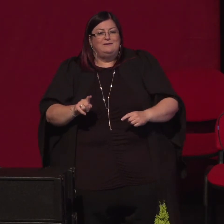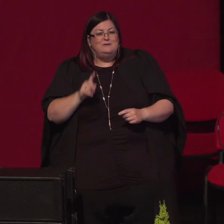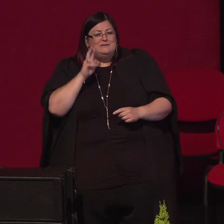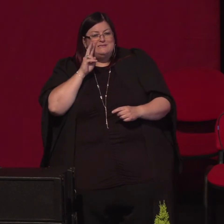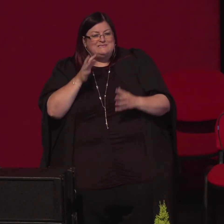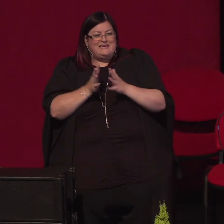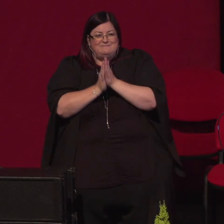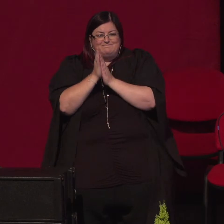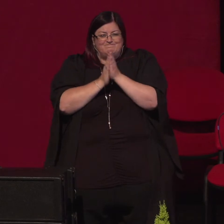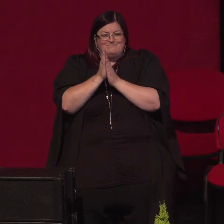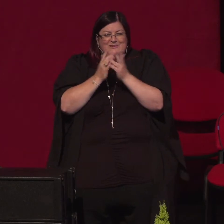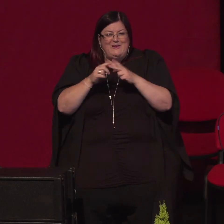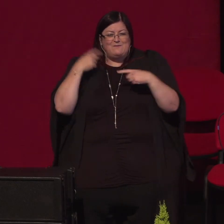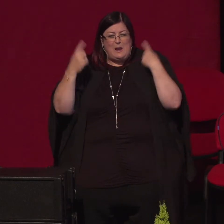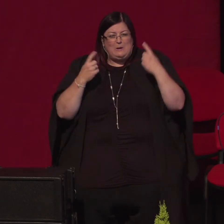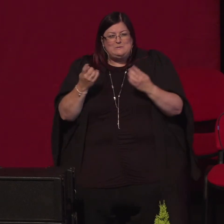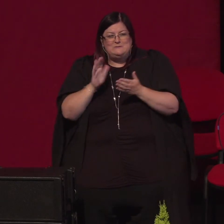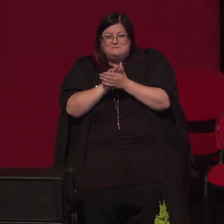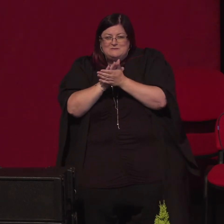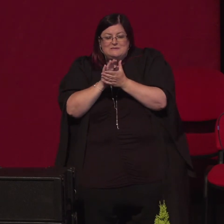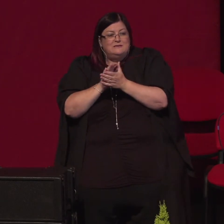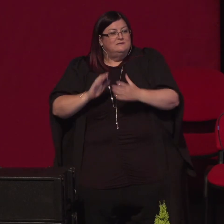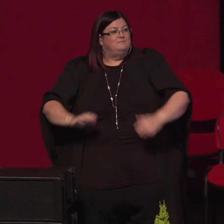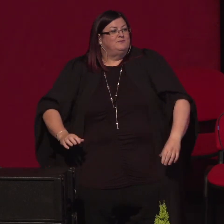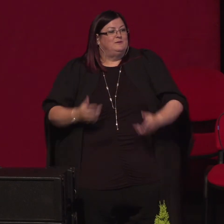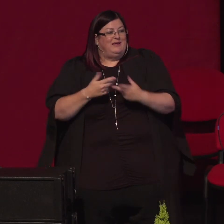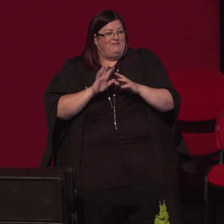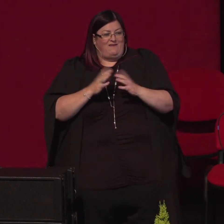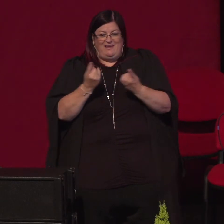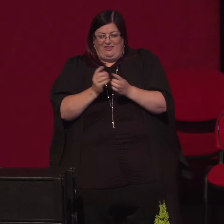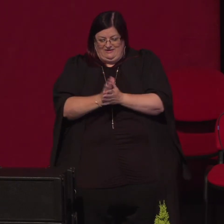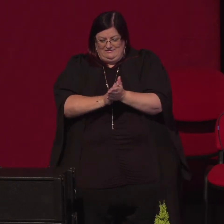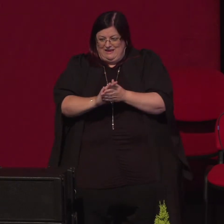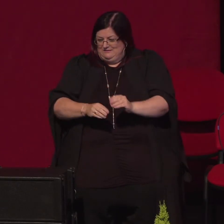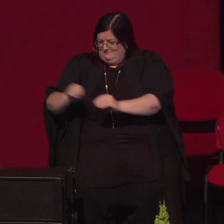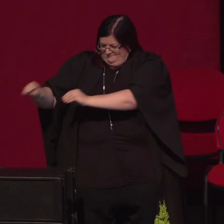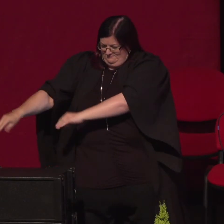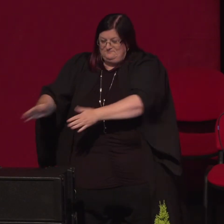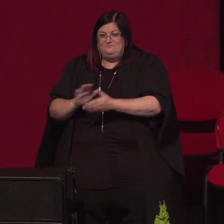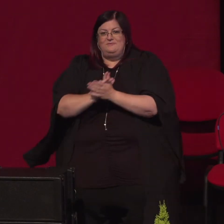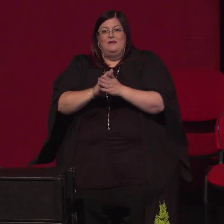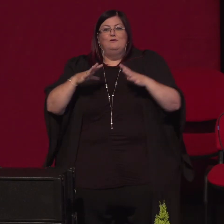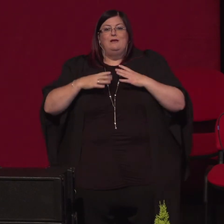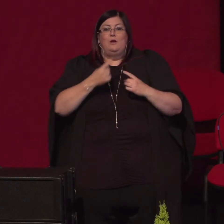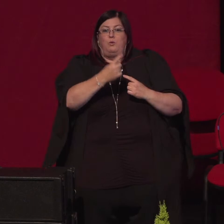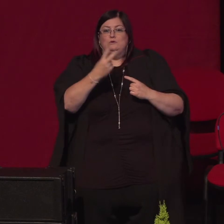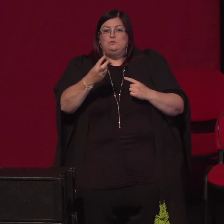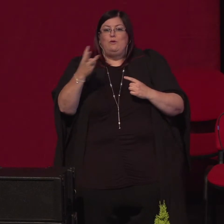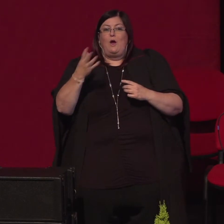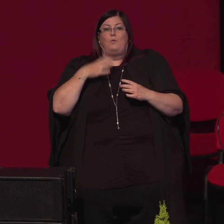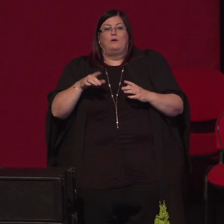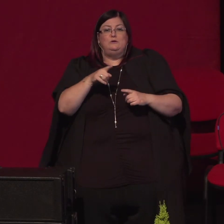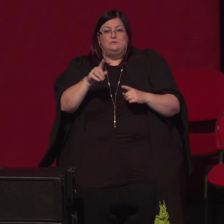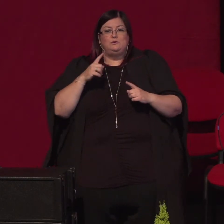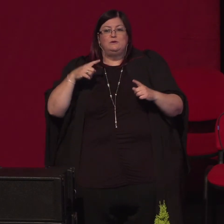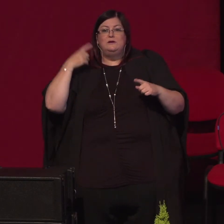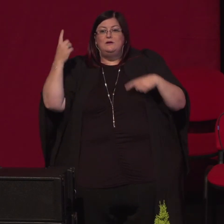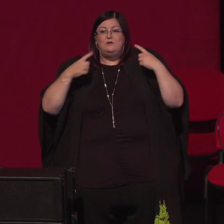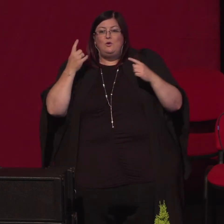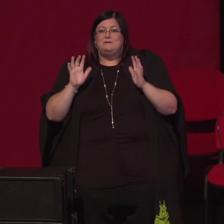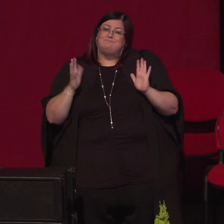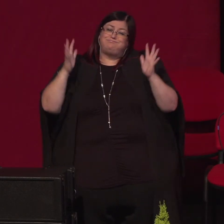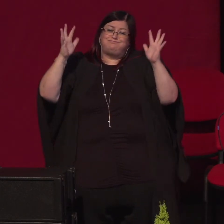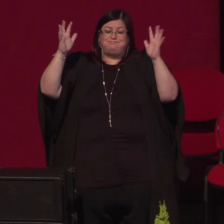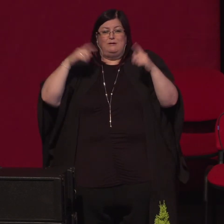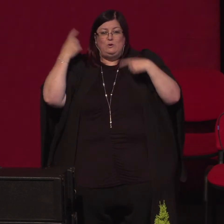how loud you can be. So if you've got anything in your hands, put it down. So on the count of 3, guests, I would like to do a practice